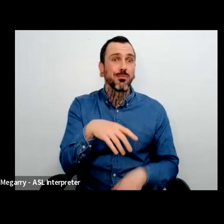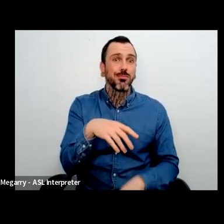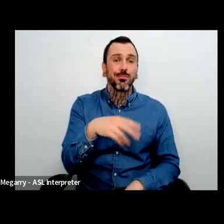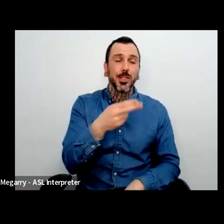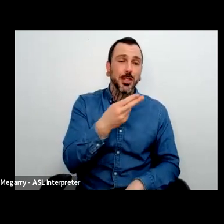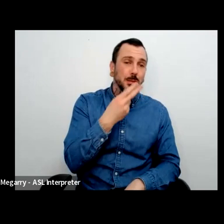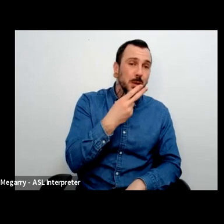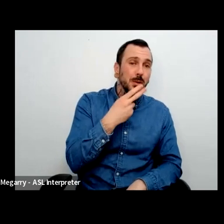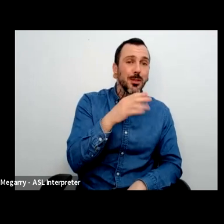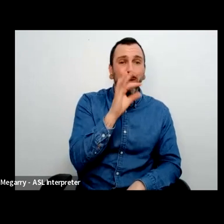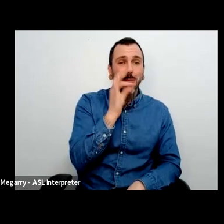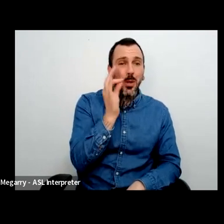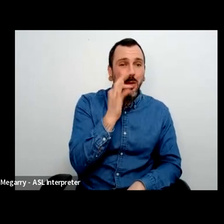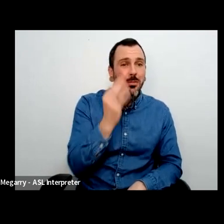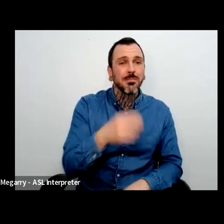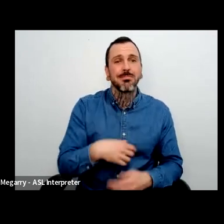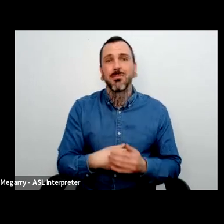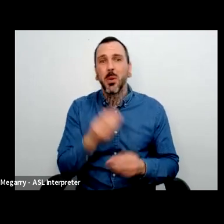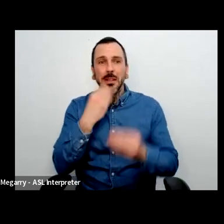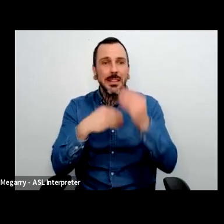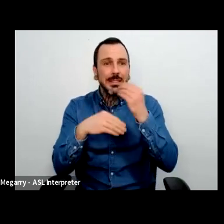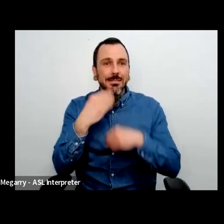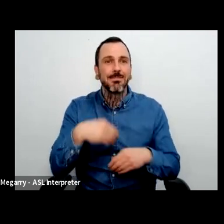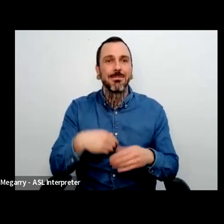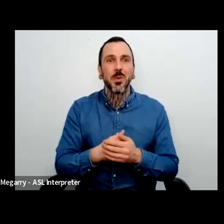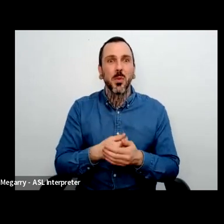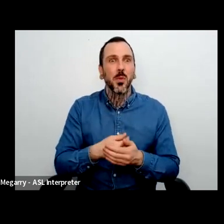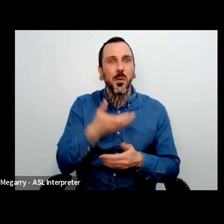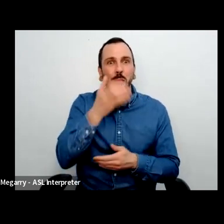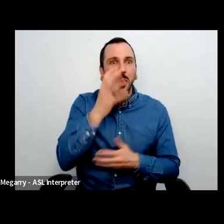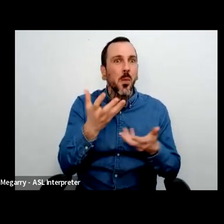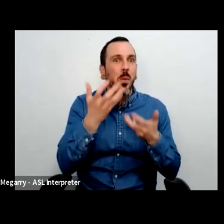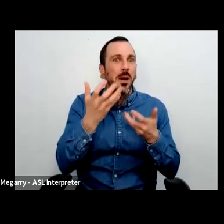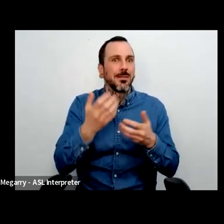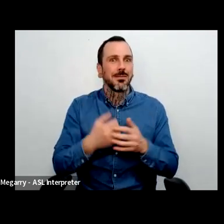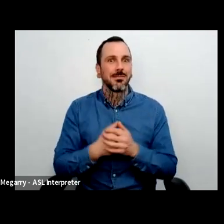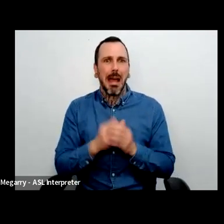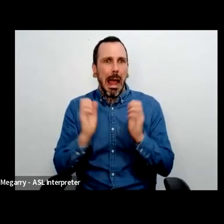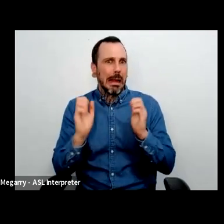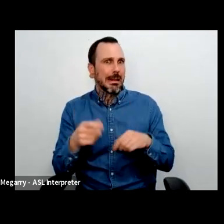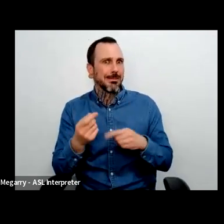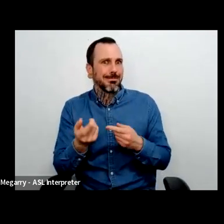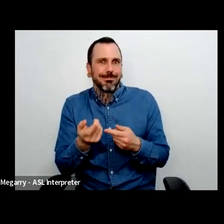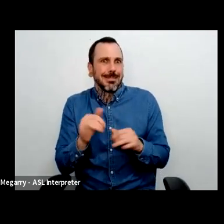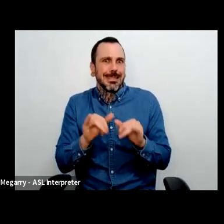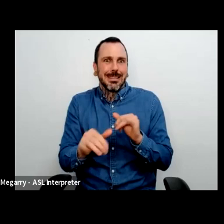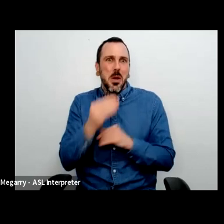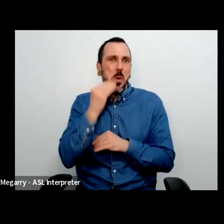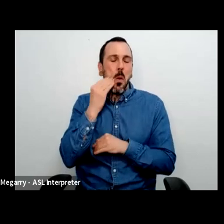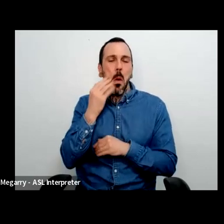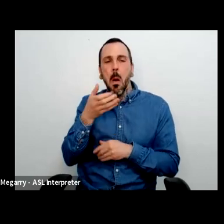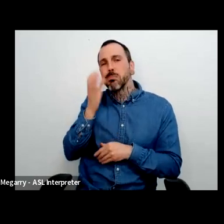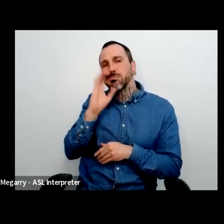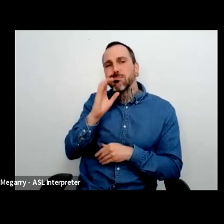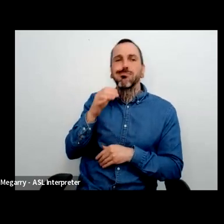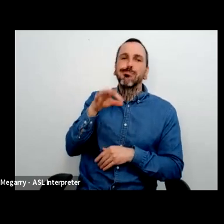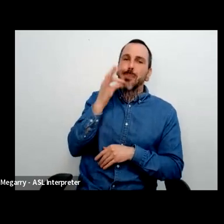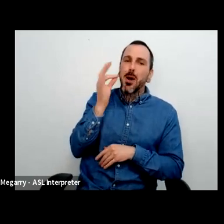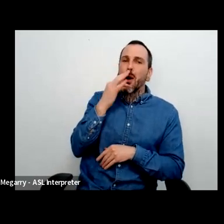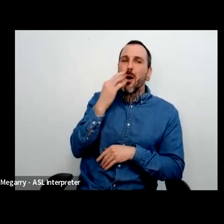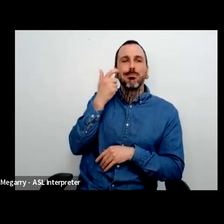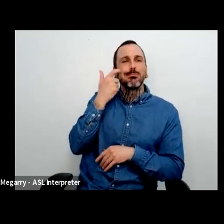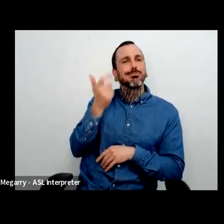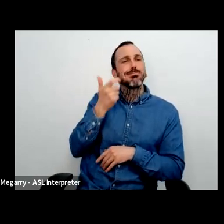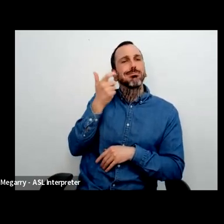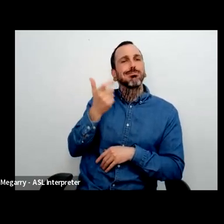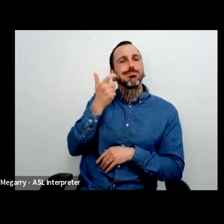watch, all without leaving my couch. And I think that we have to be really, really aware of that